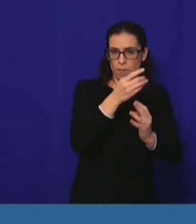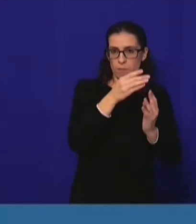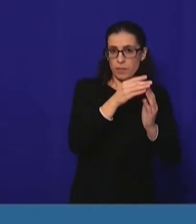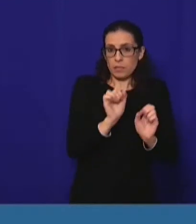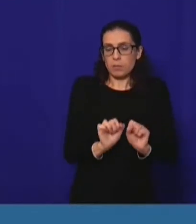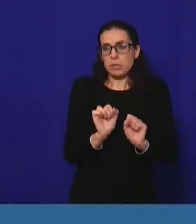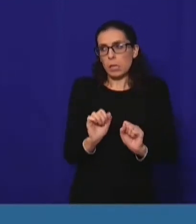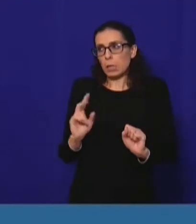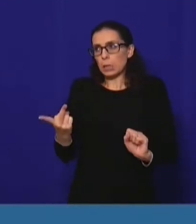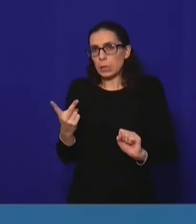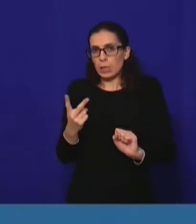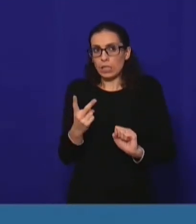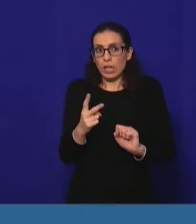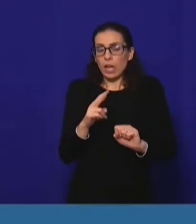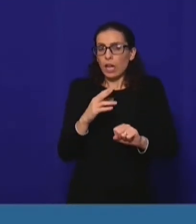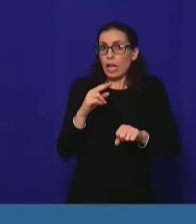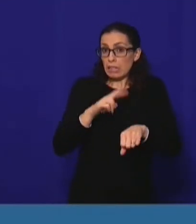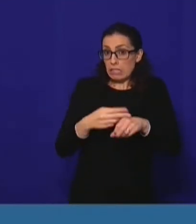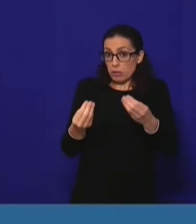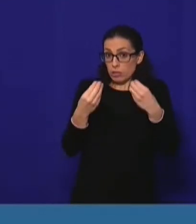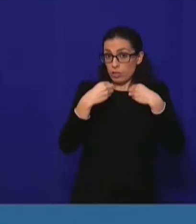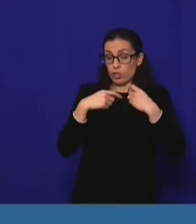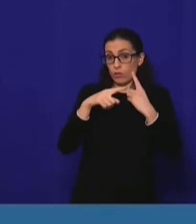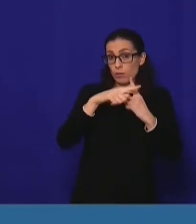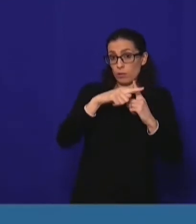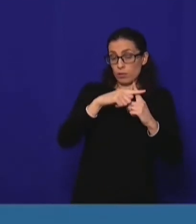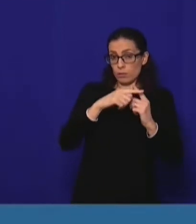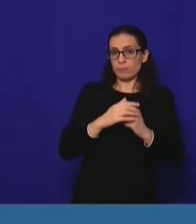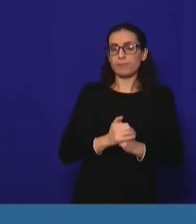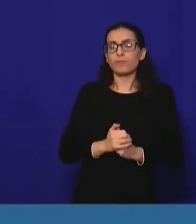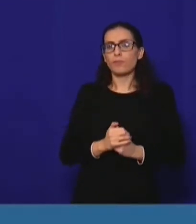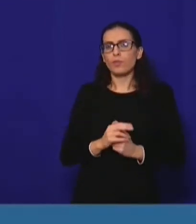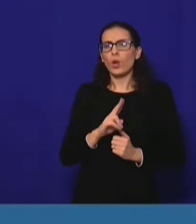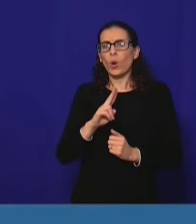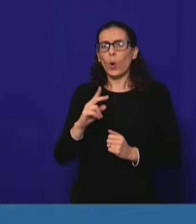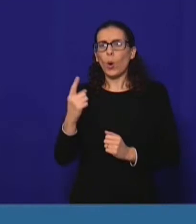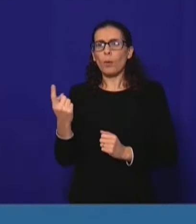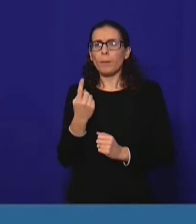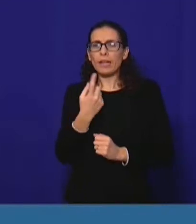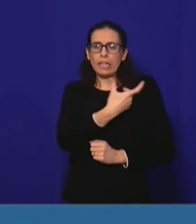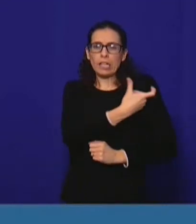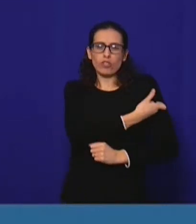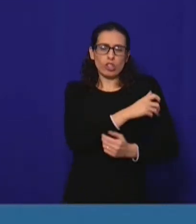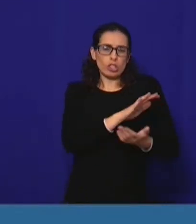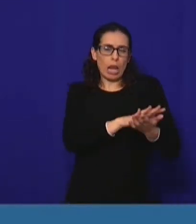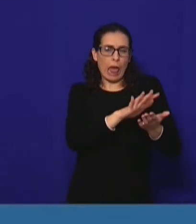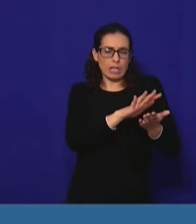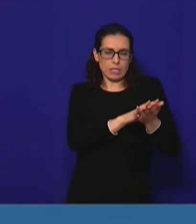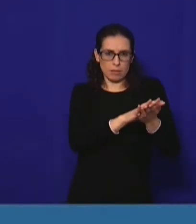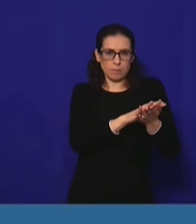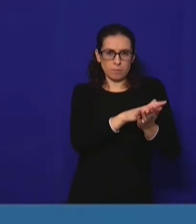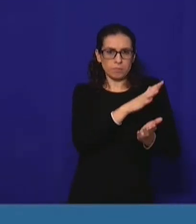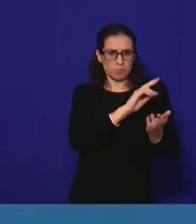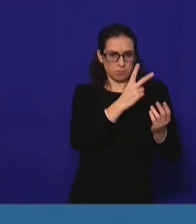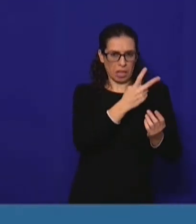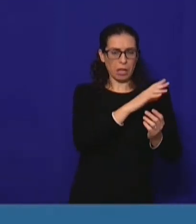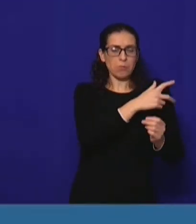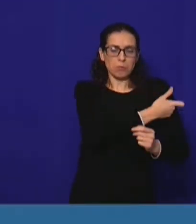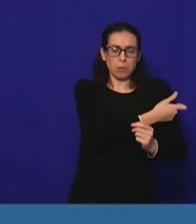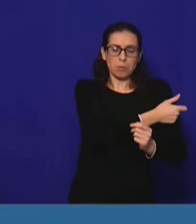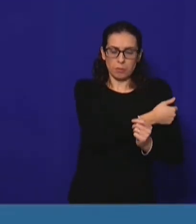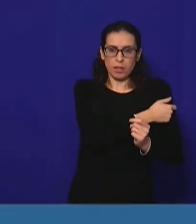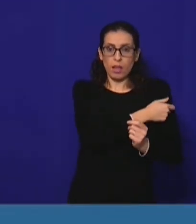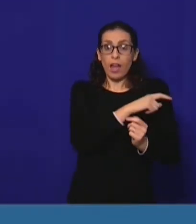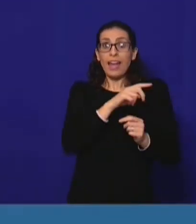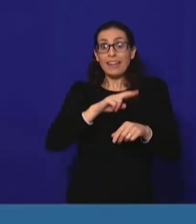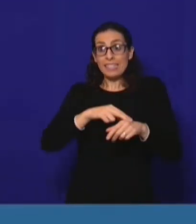t-tilqima jista' jkun carrier tal-virus? Mela, Iva, importanti ħafna dawn, mela, bħalma spjegajt, dawk in-nies li jbatu